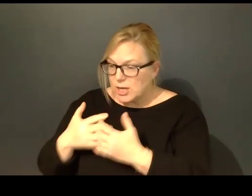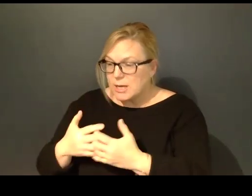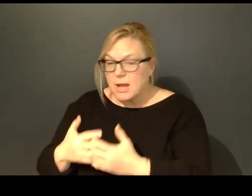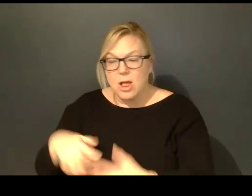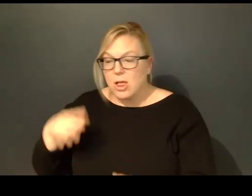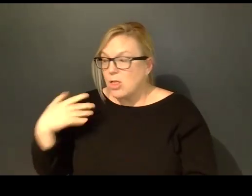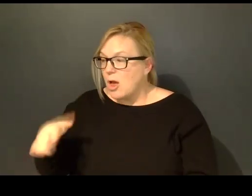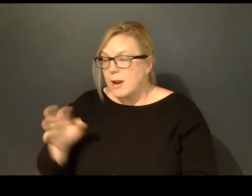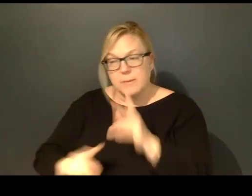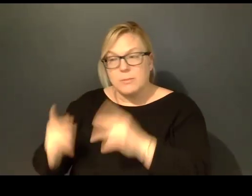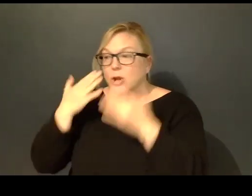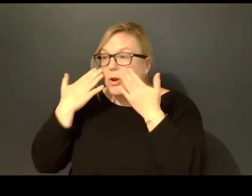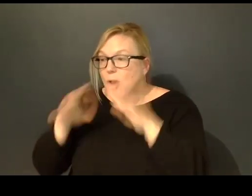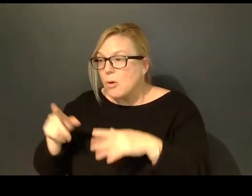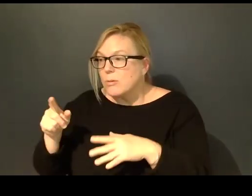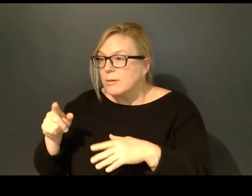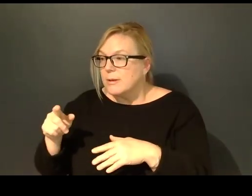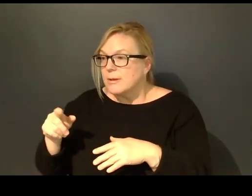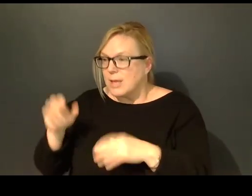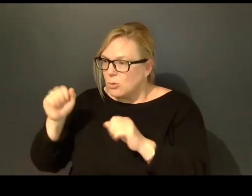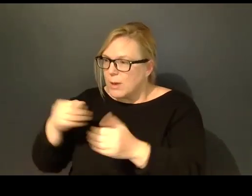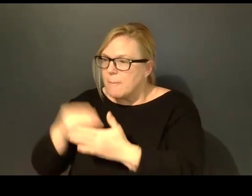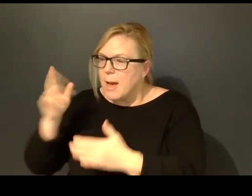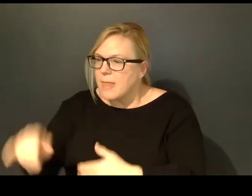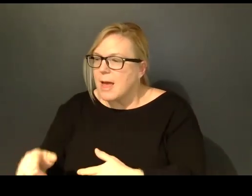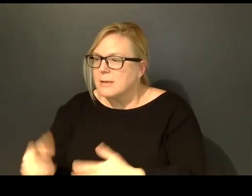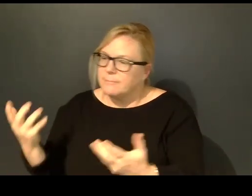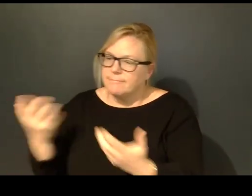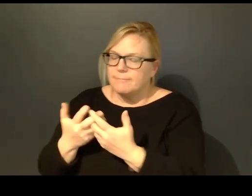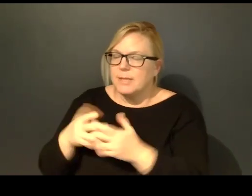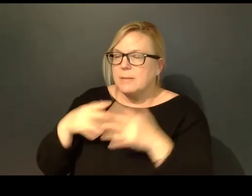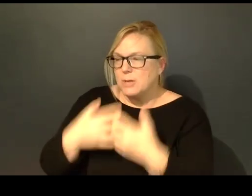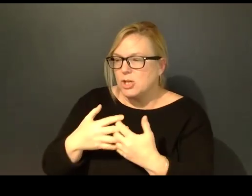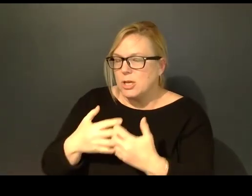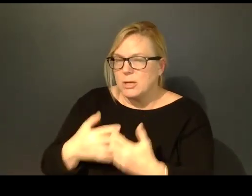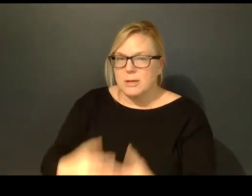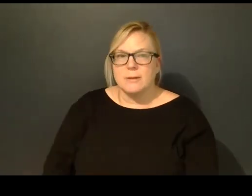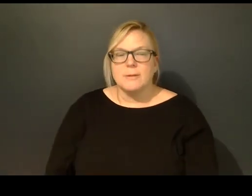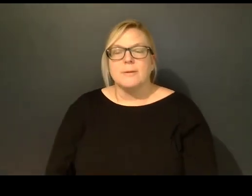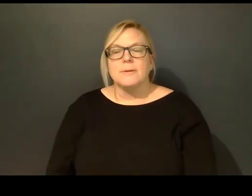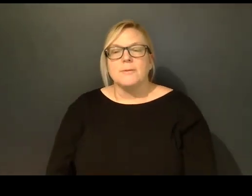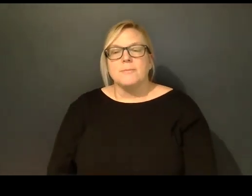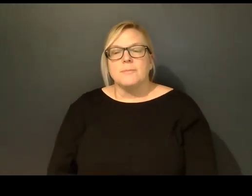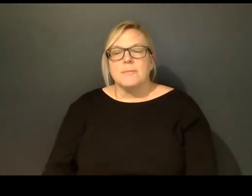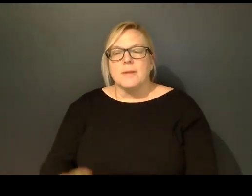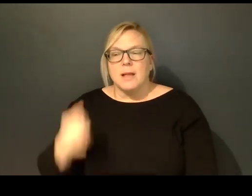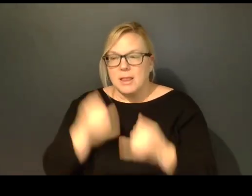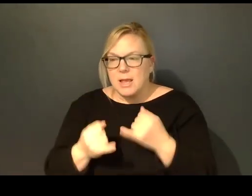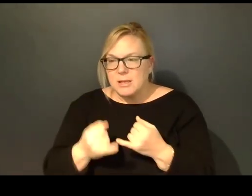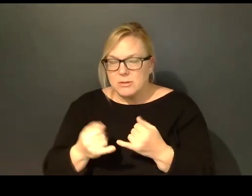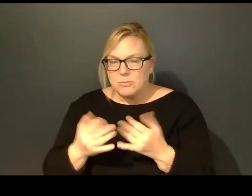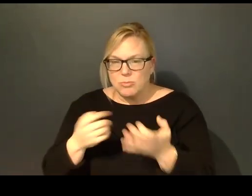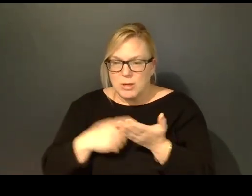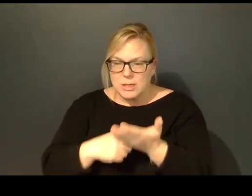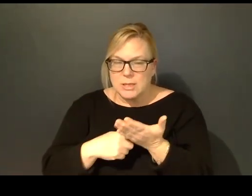it, and they're just like, I don't know what this is. I don't know what this is for. The last thing that I will wrap up, which is what I've